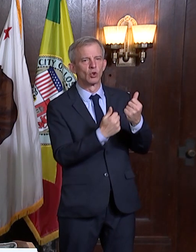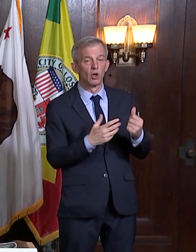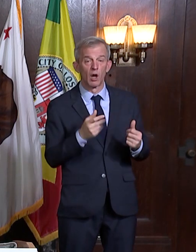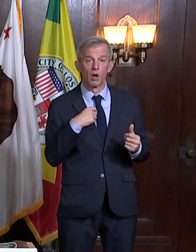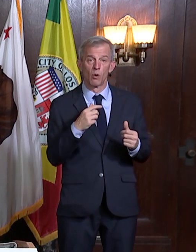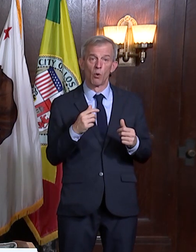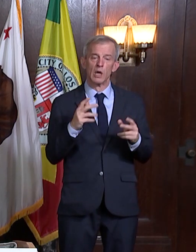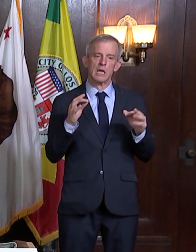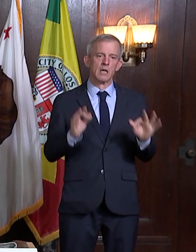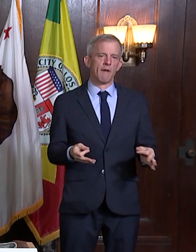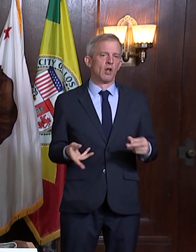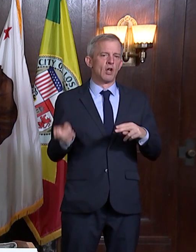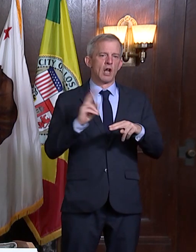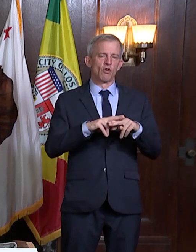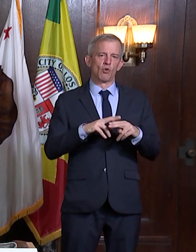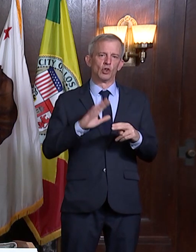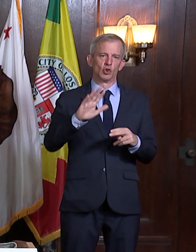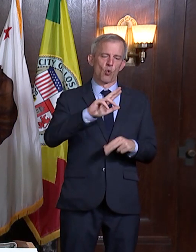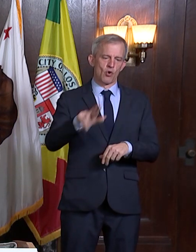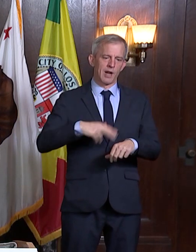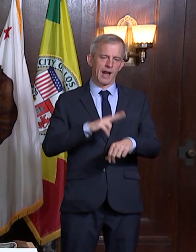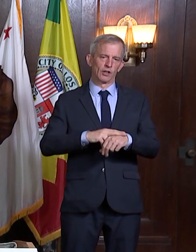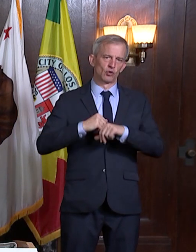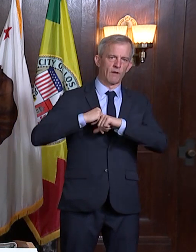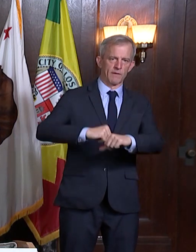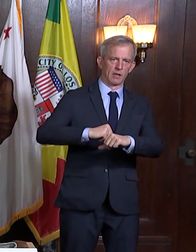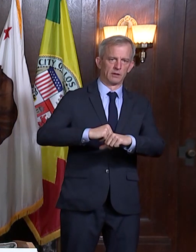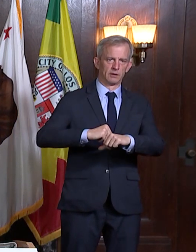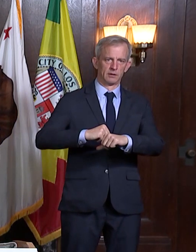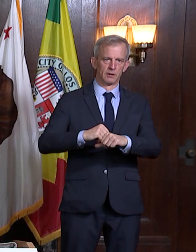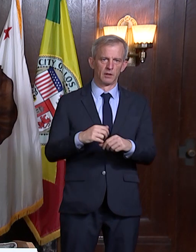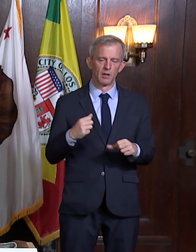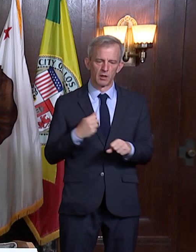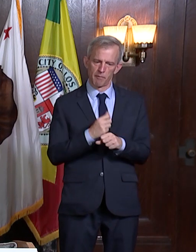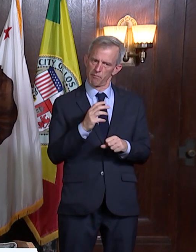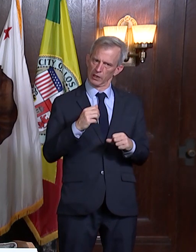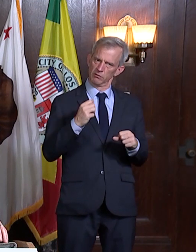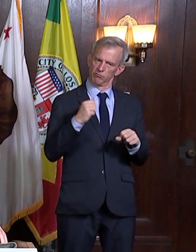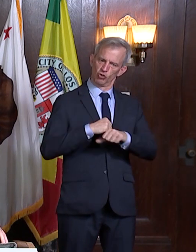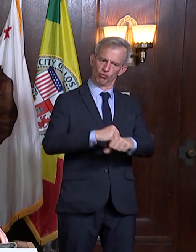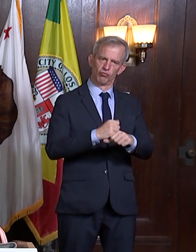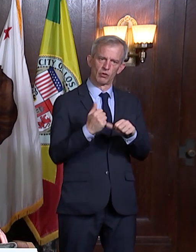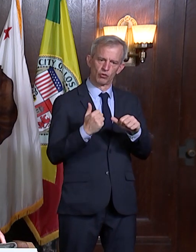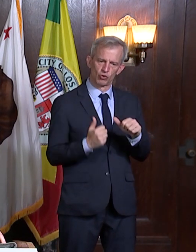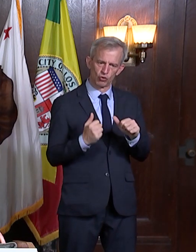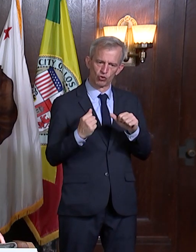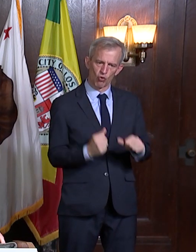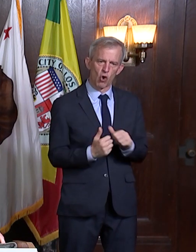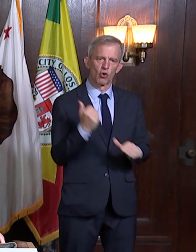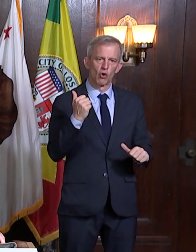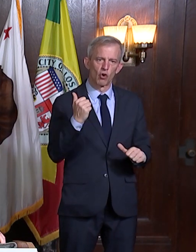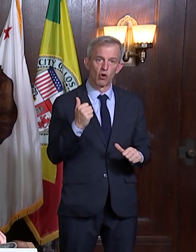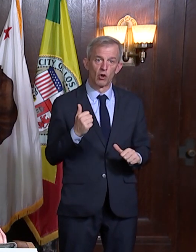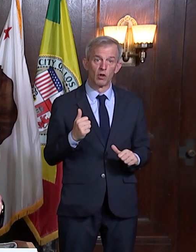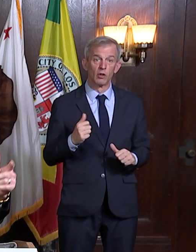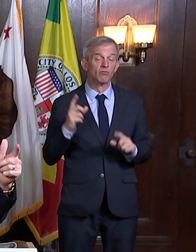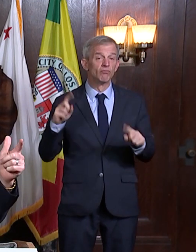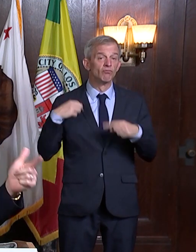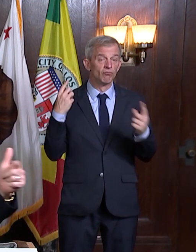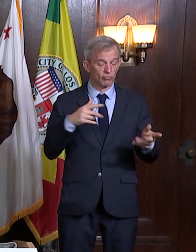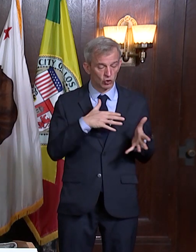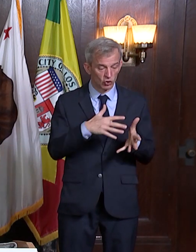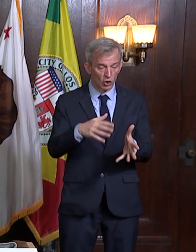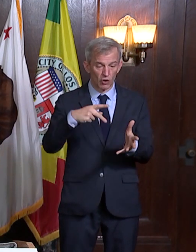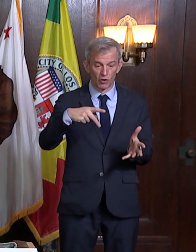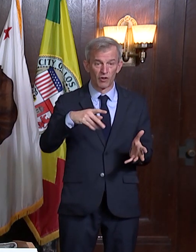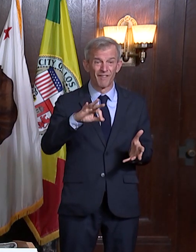the number of antibodies that are in your body. It'll make your shield stronger. In fact, a long-term study of the Pfizer vaccine shows that its